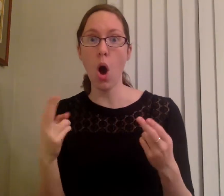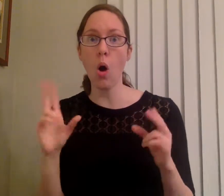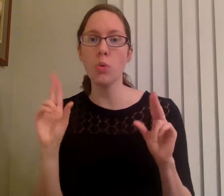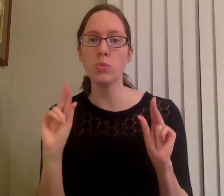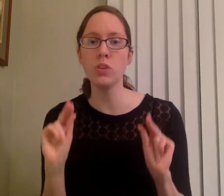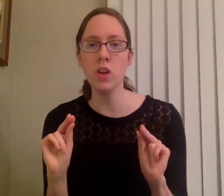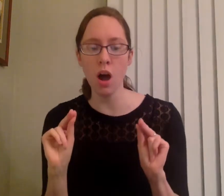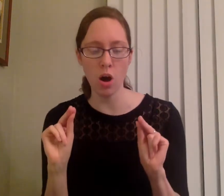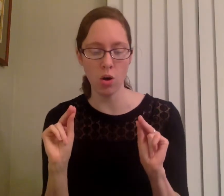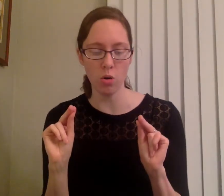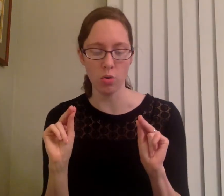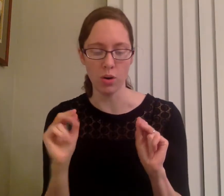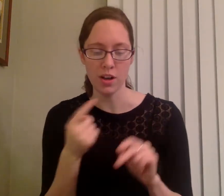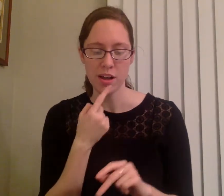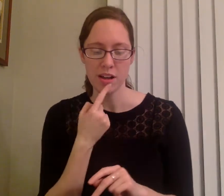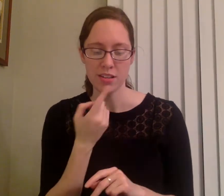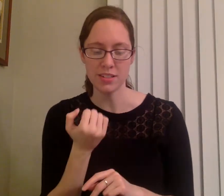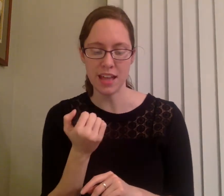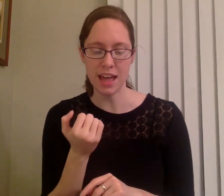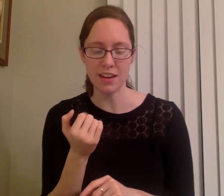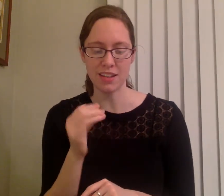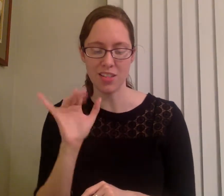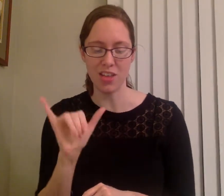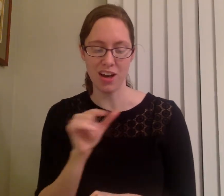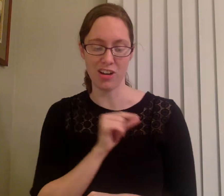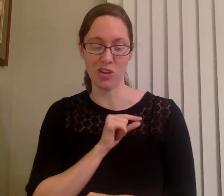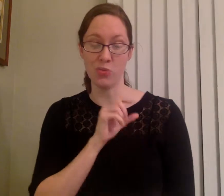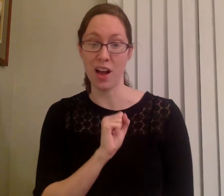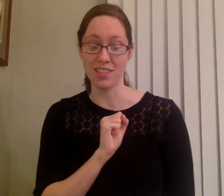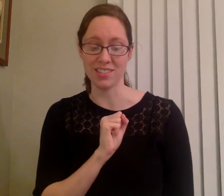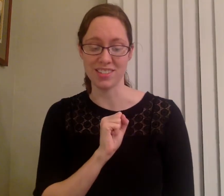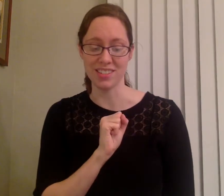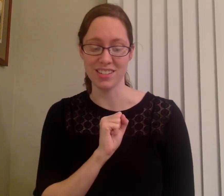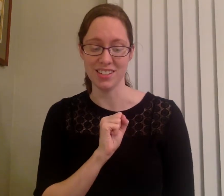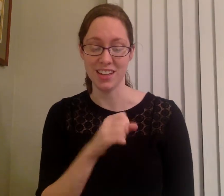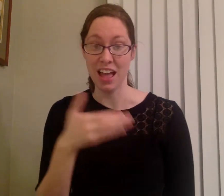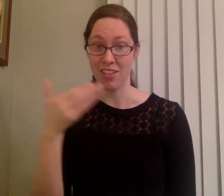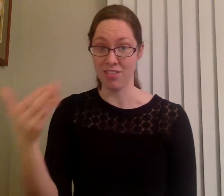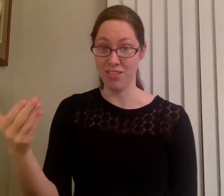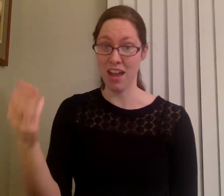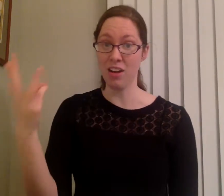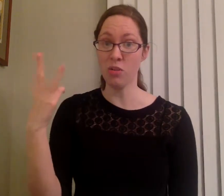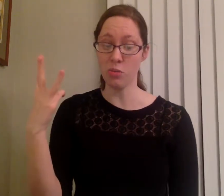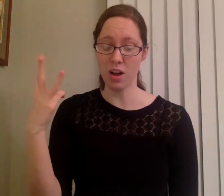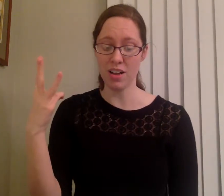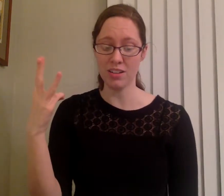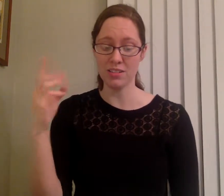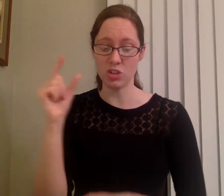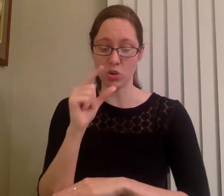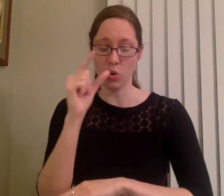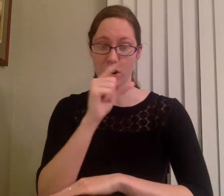Oh no, said the grunts. There was